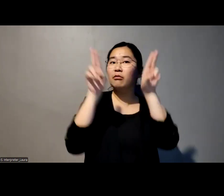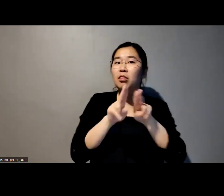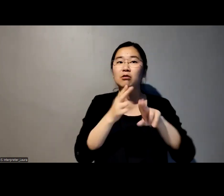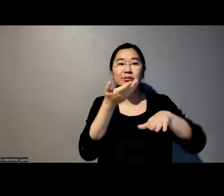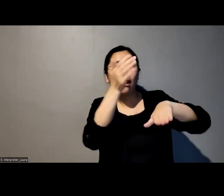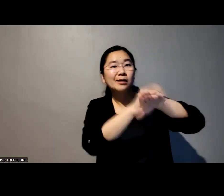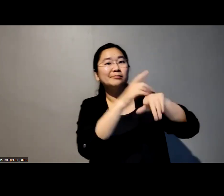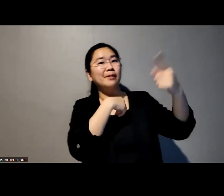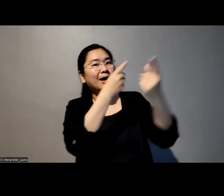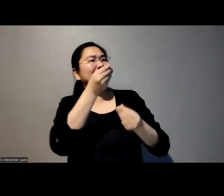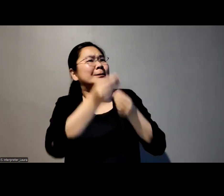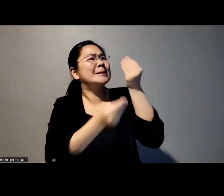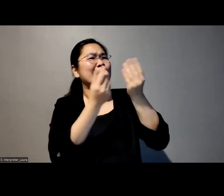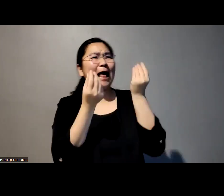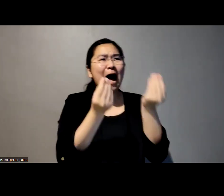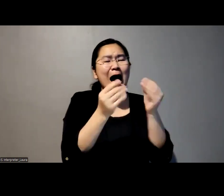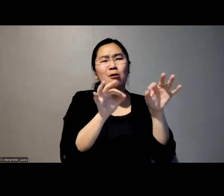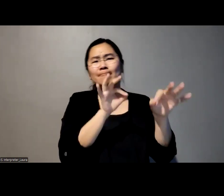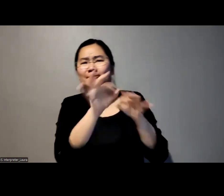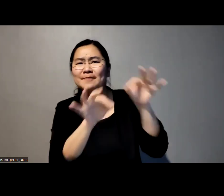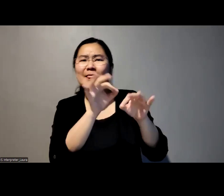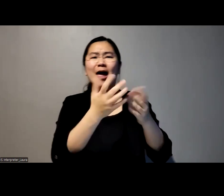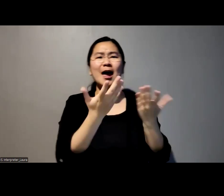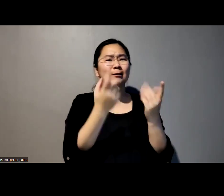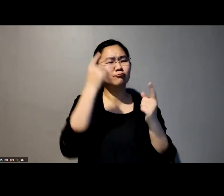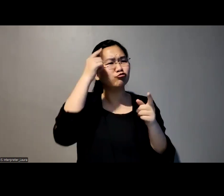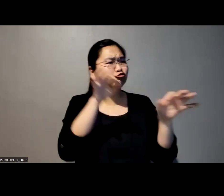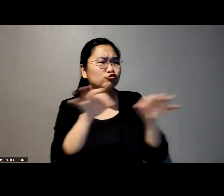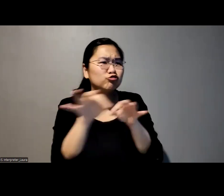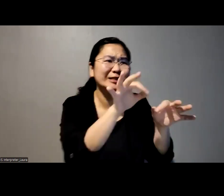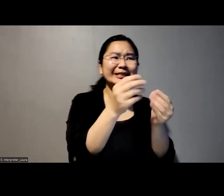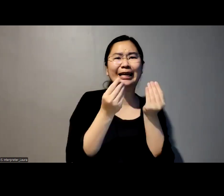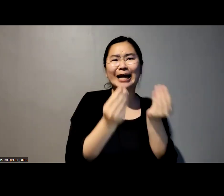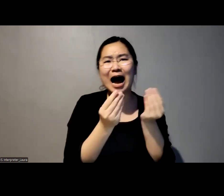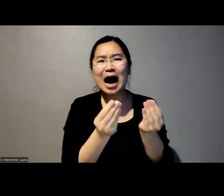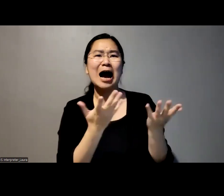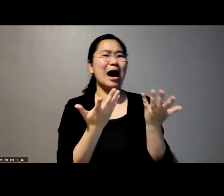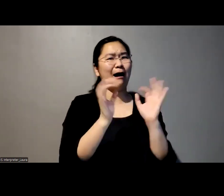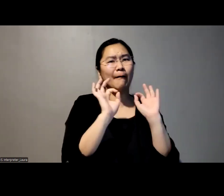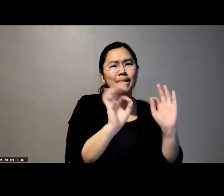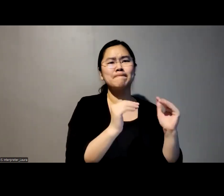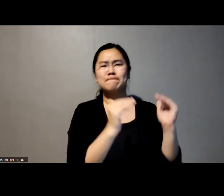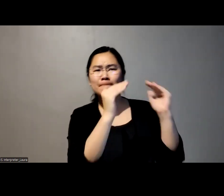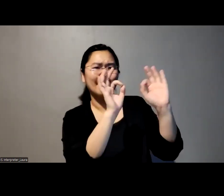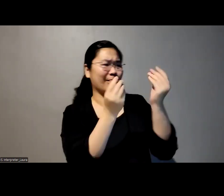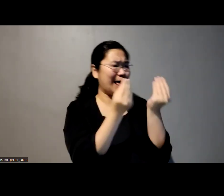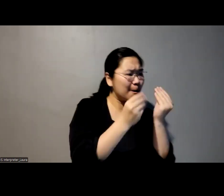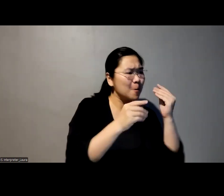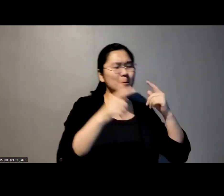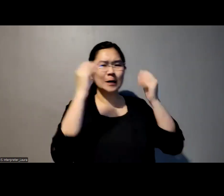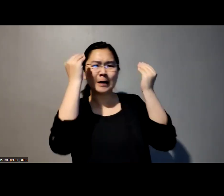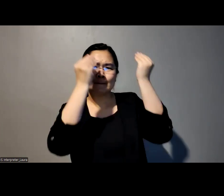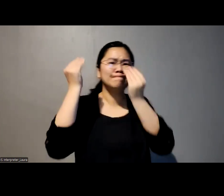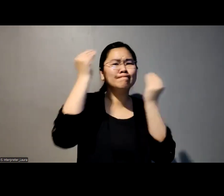are fundraising and becoming bigger, stronger, and they are even advertising their services as like safe places